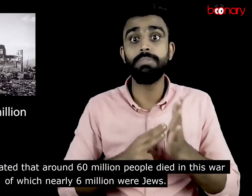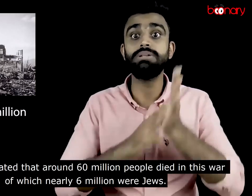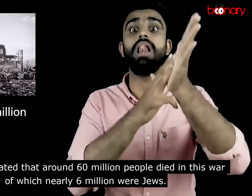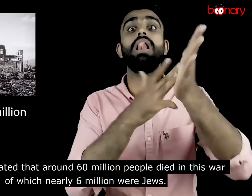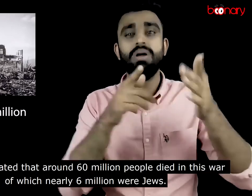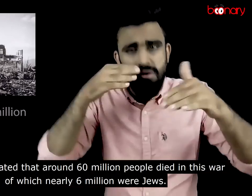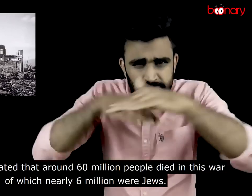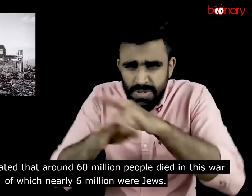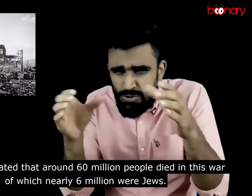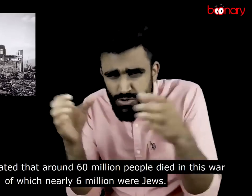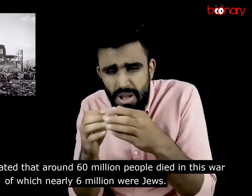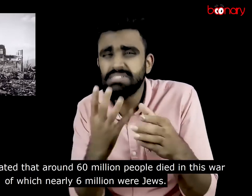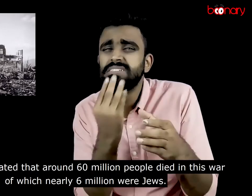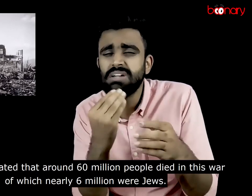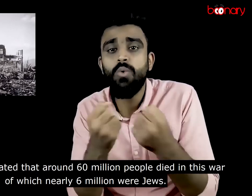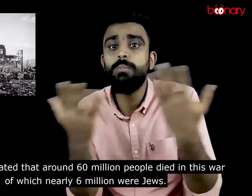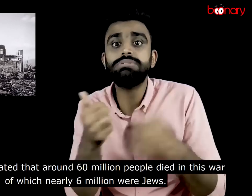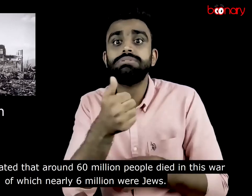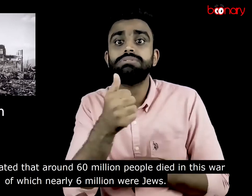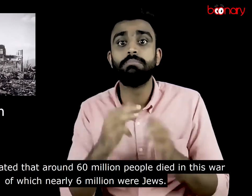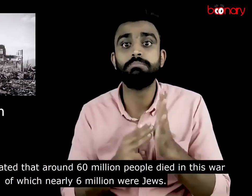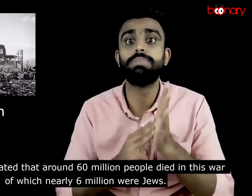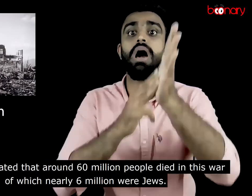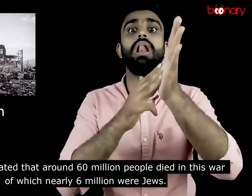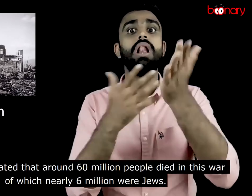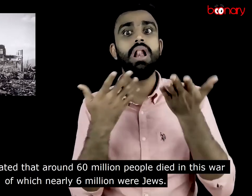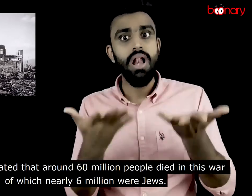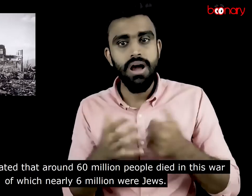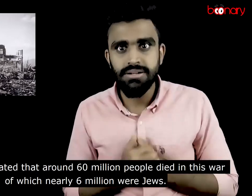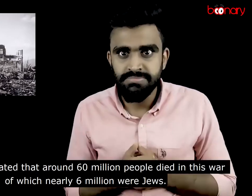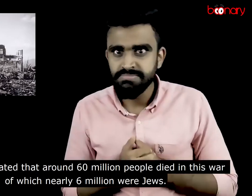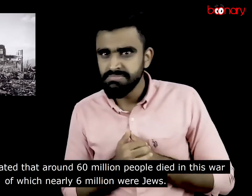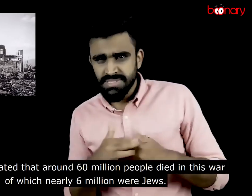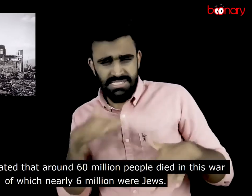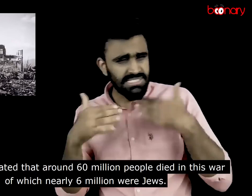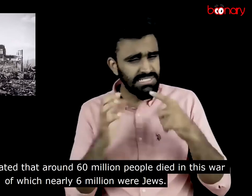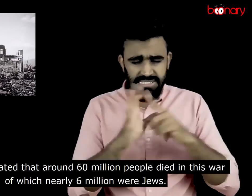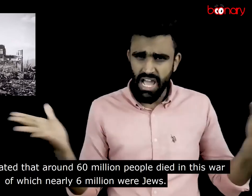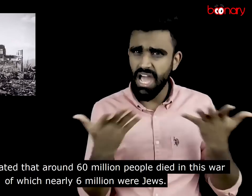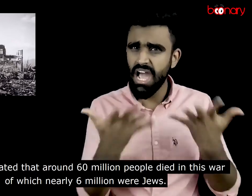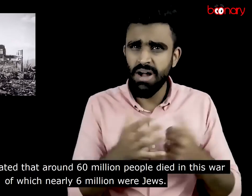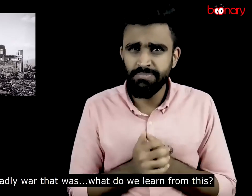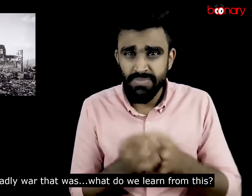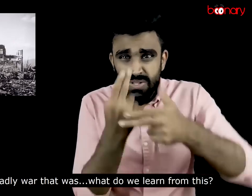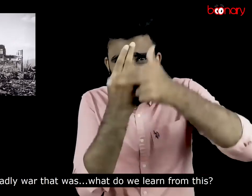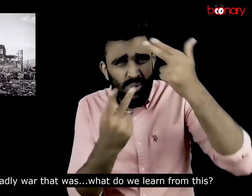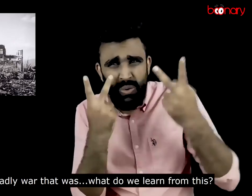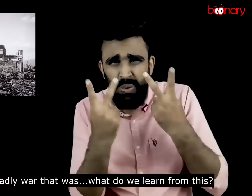around 60 million people died in this war, of which nearly 6 million were Jews. Such a deadly